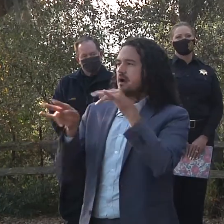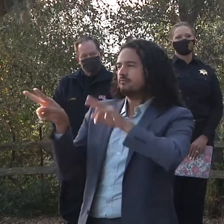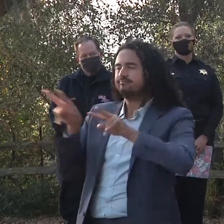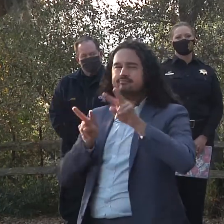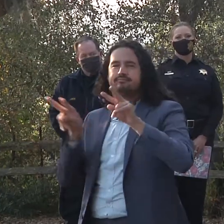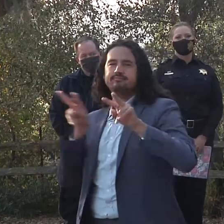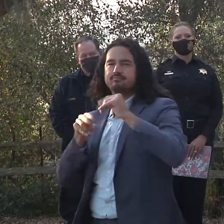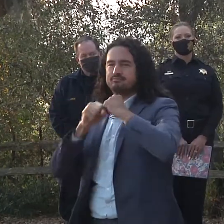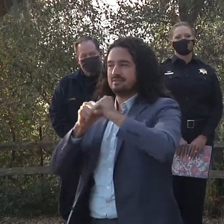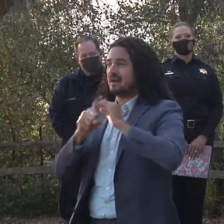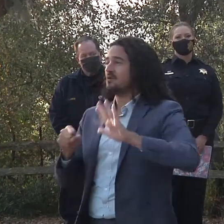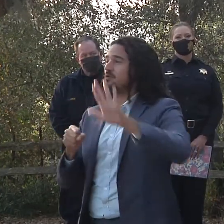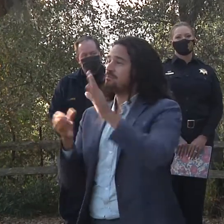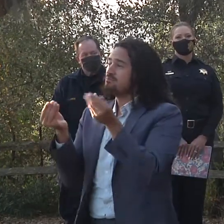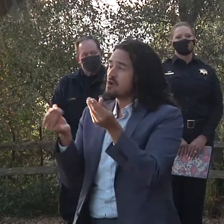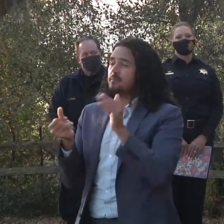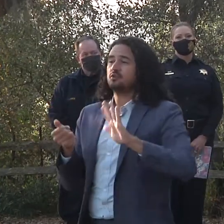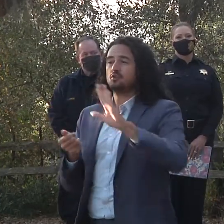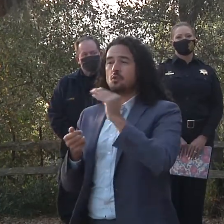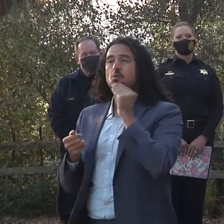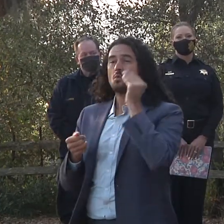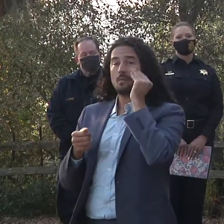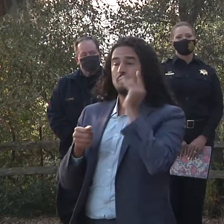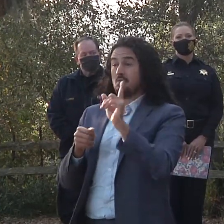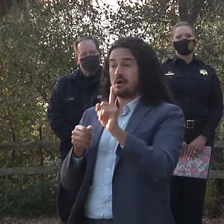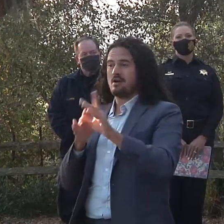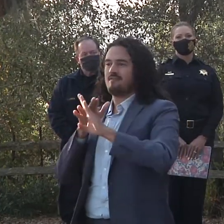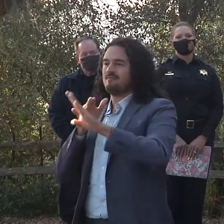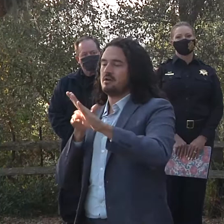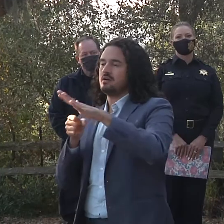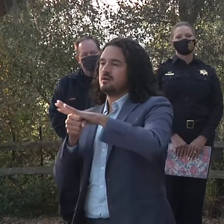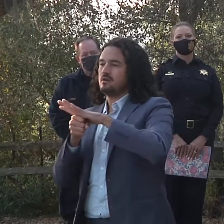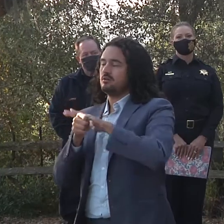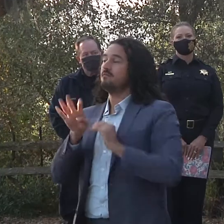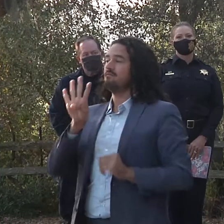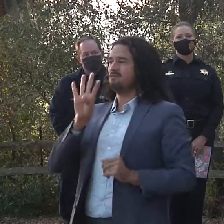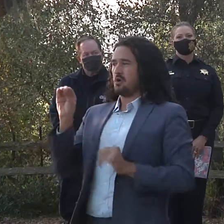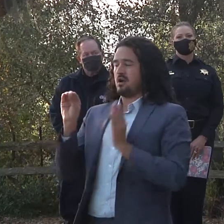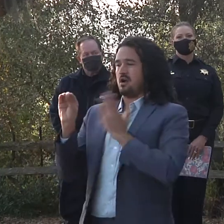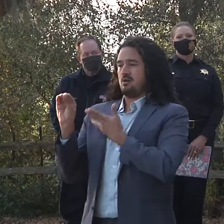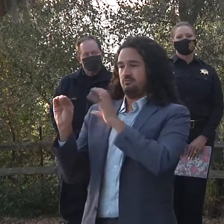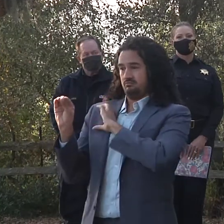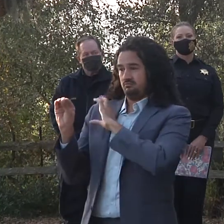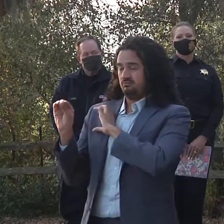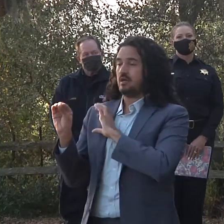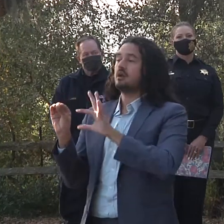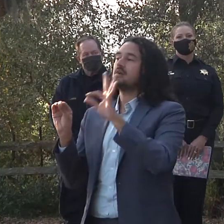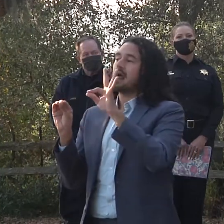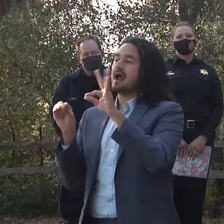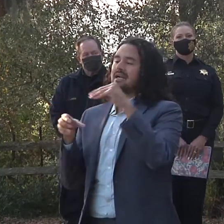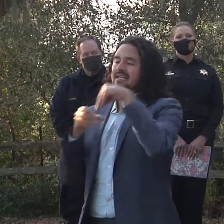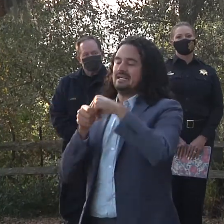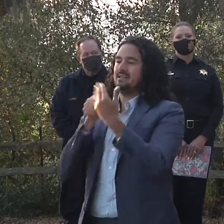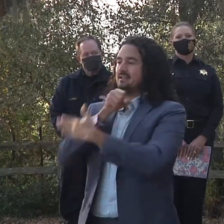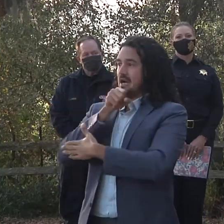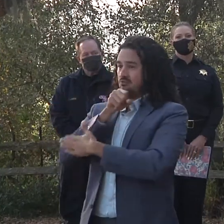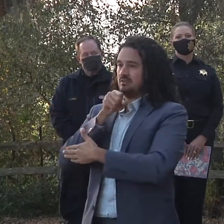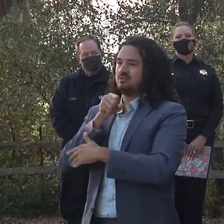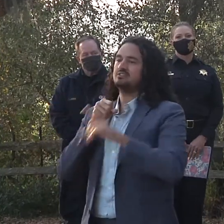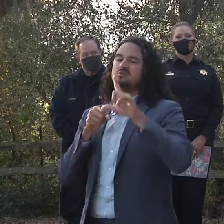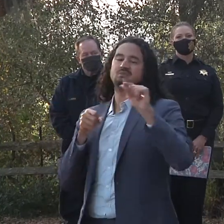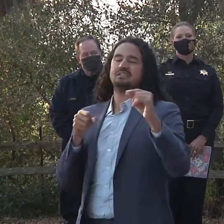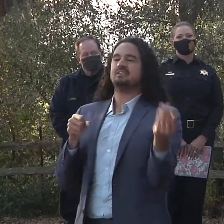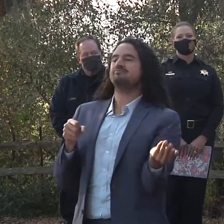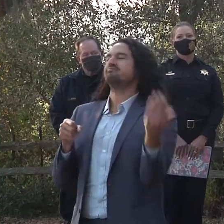our personnel, 9 from in-county, 22 mutual aid from over the hill tonight. We're gonna have 45 deputies and officers that'll